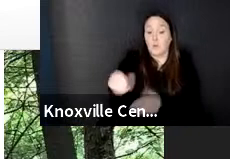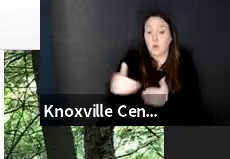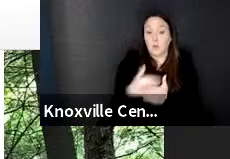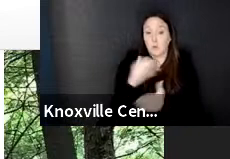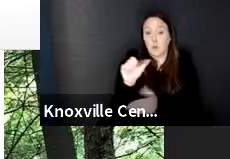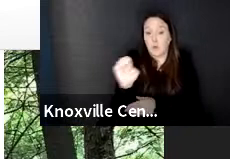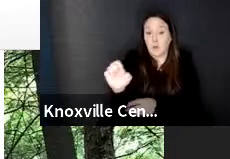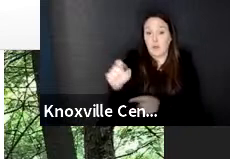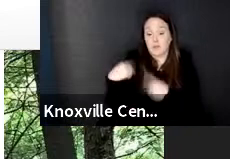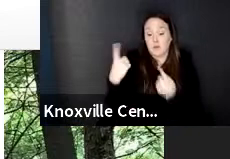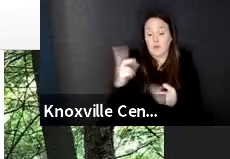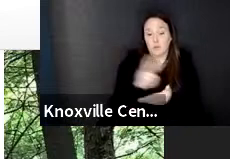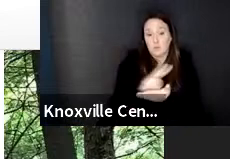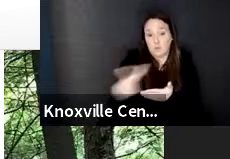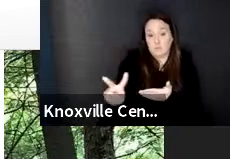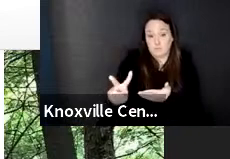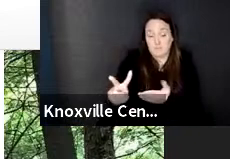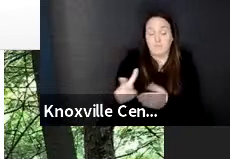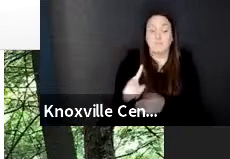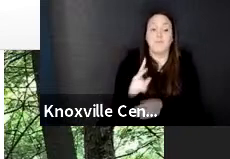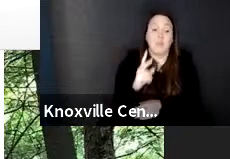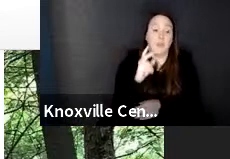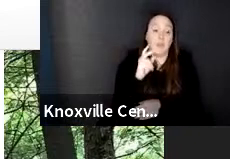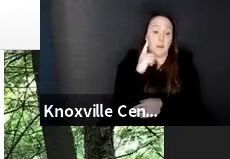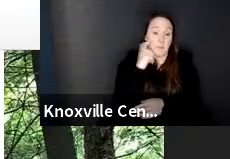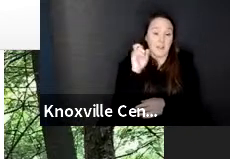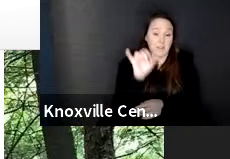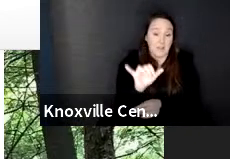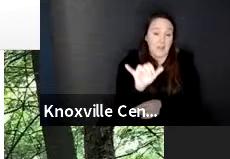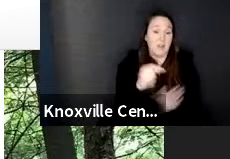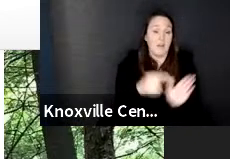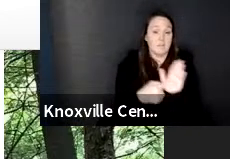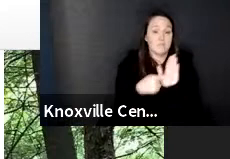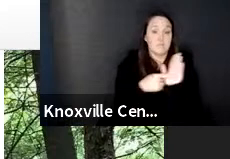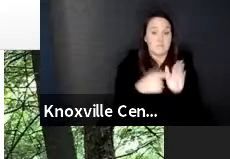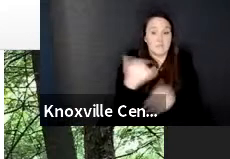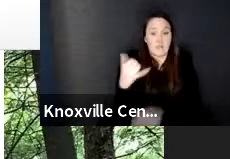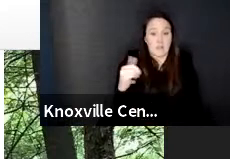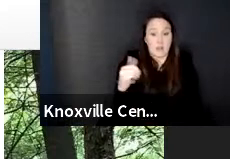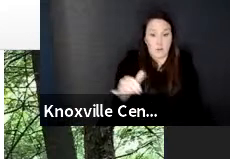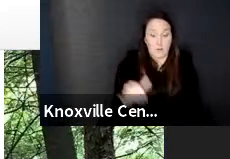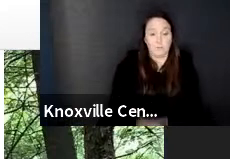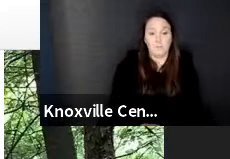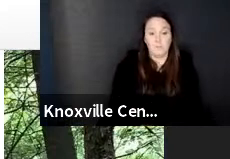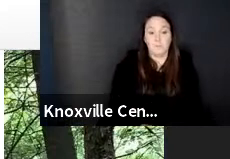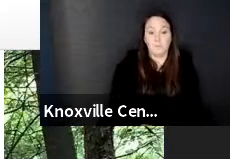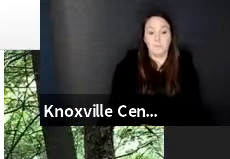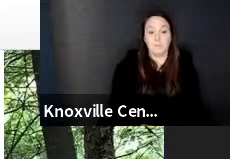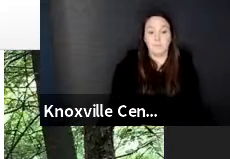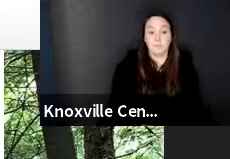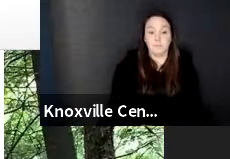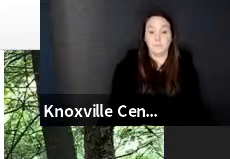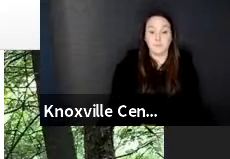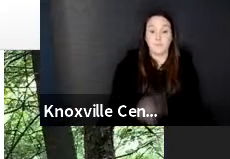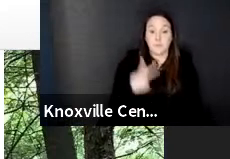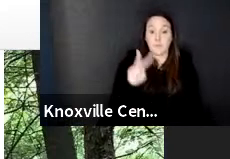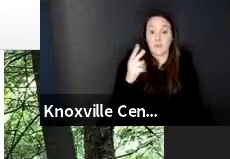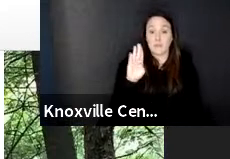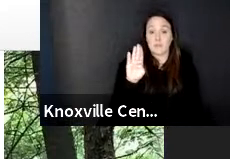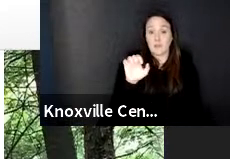past 14 days. Because of these factors, we are representing this benchmark as yellow. Our second